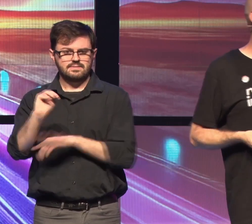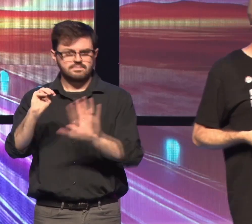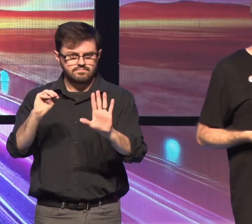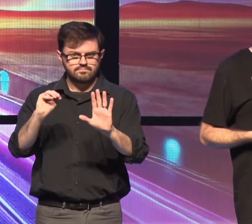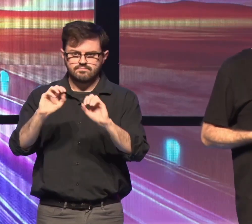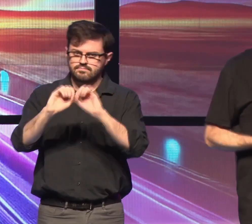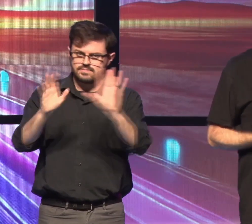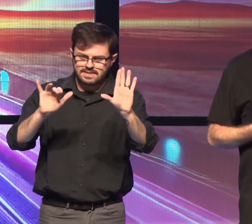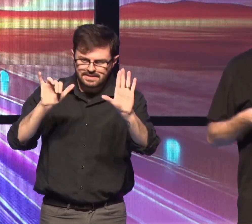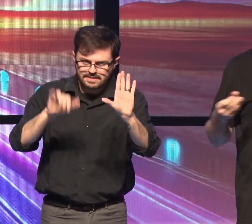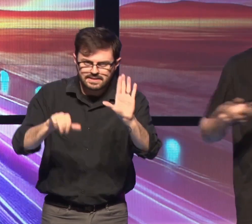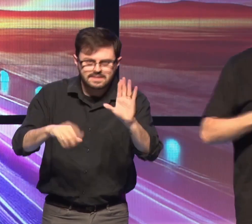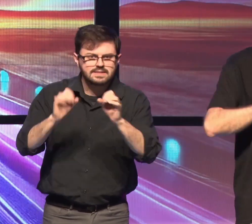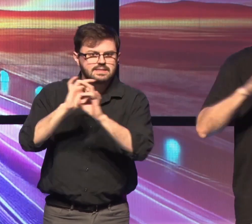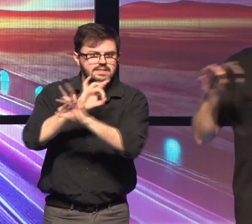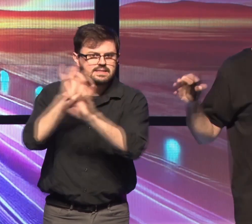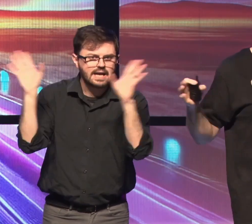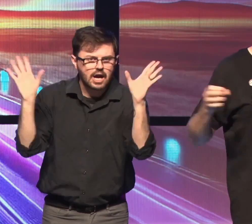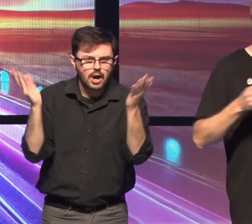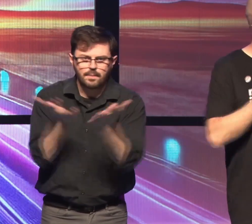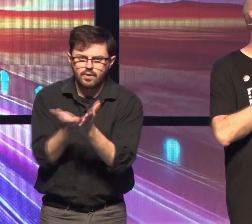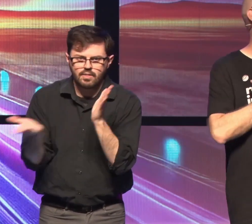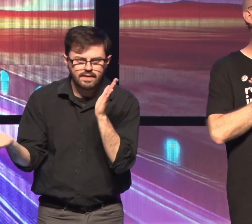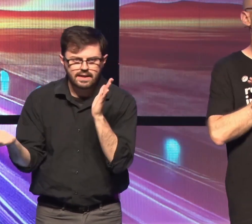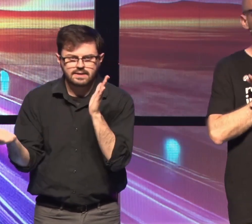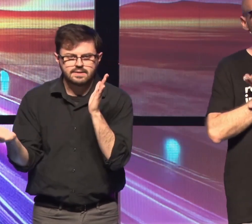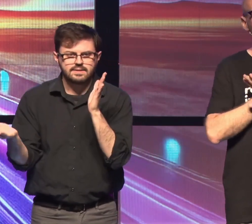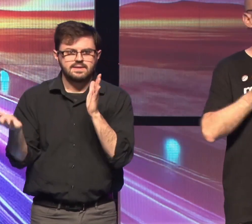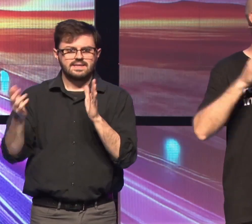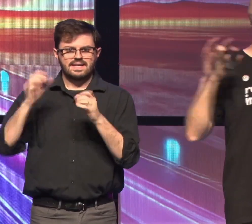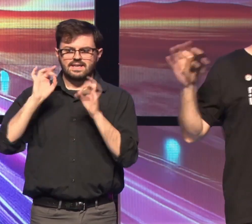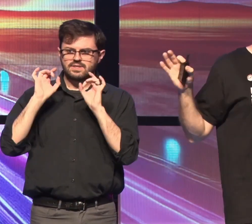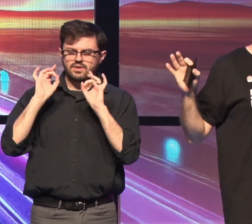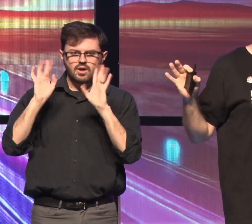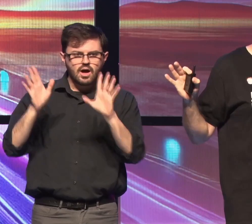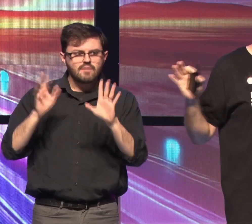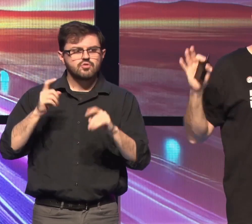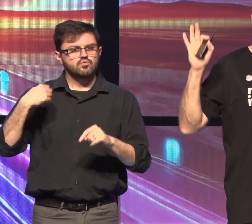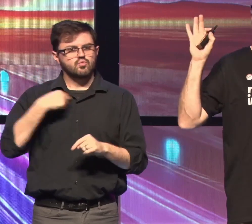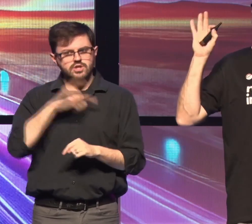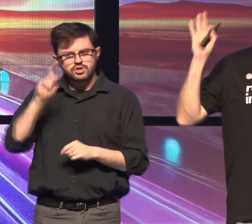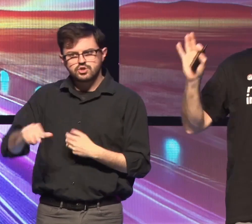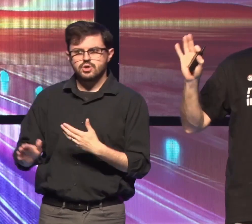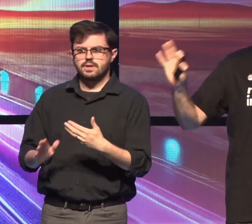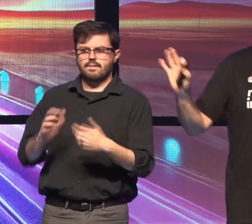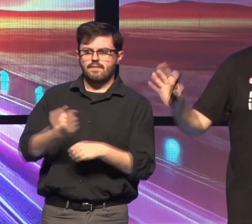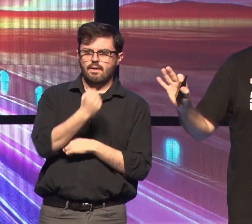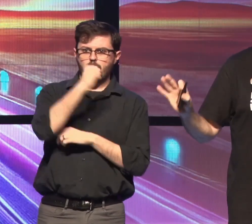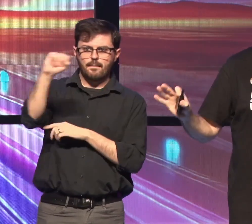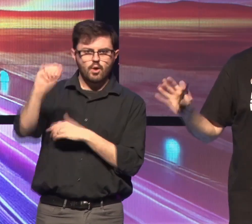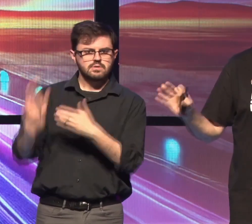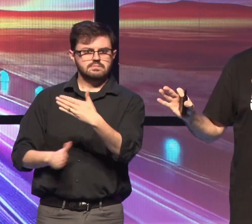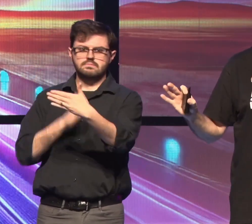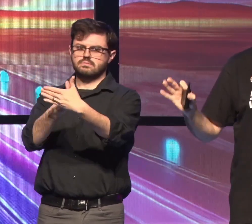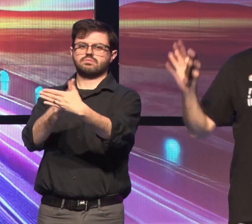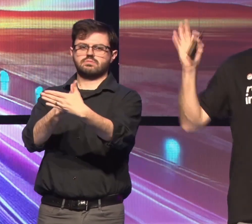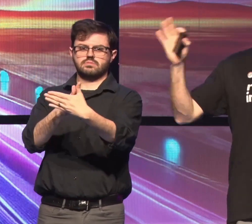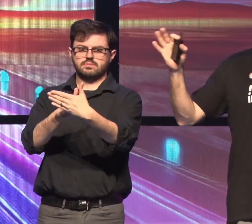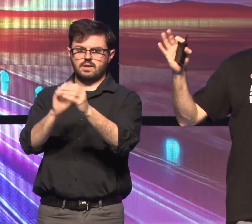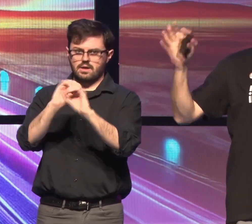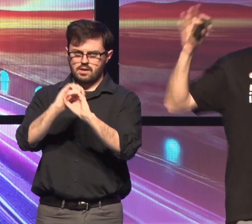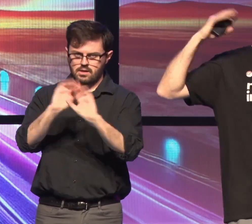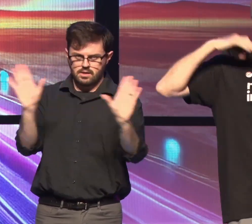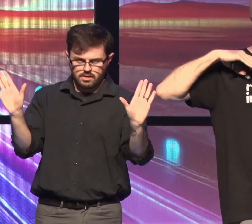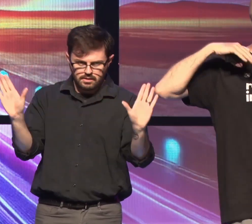Christian nationalism, I think, is horrible, is awful. I think it's something that we should stand against. I just want to be super clear on this so you